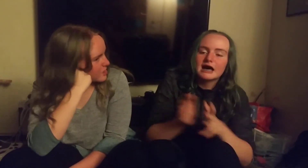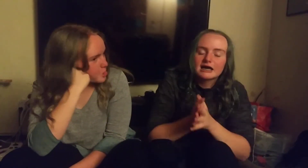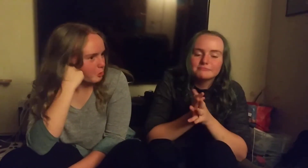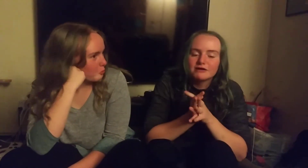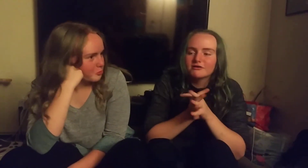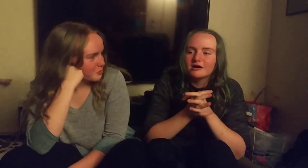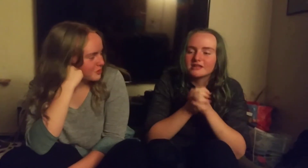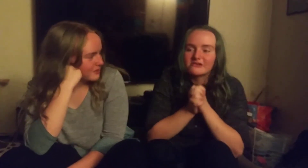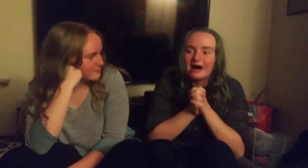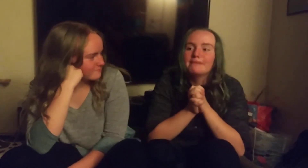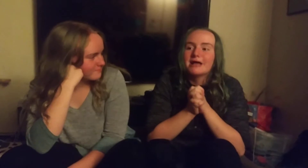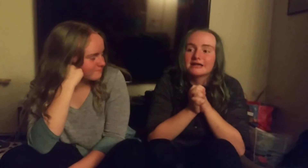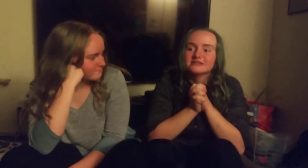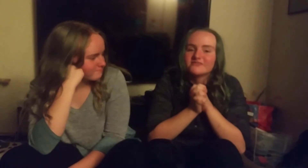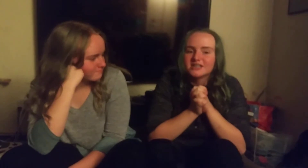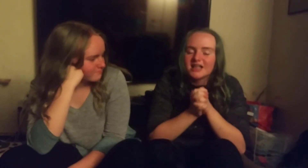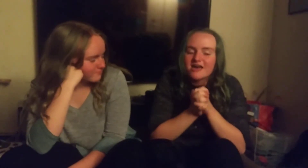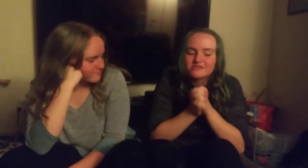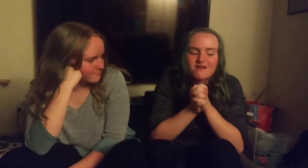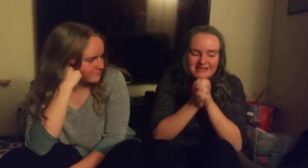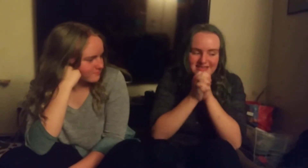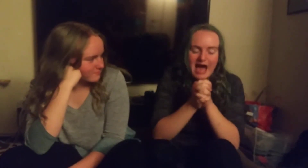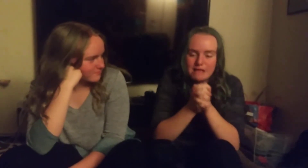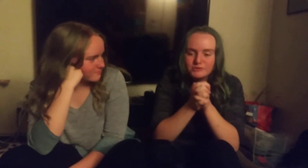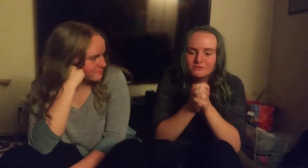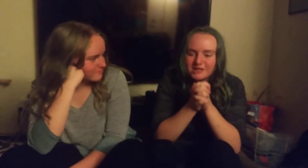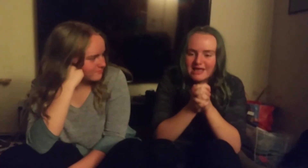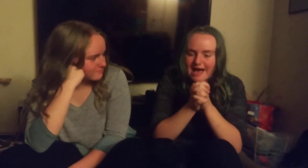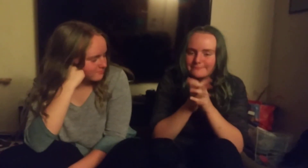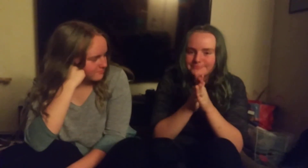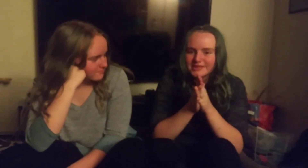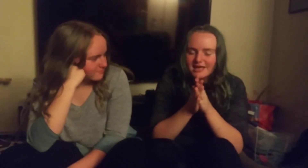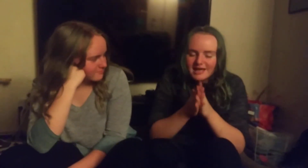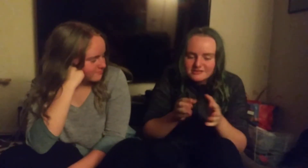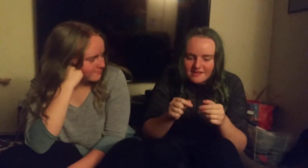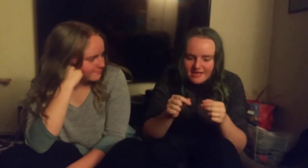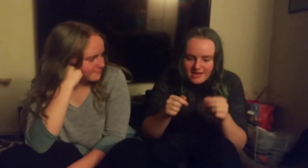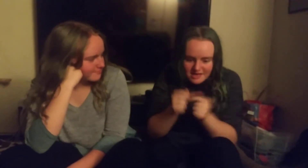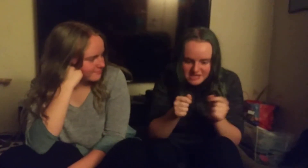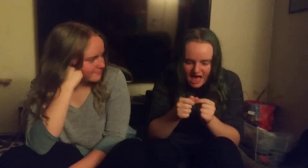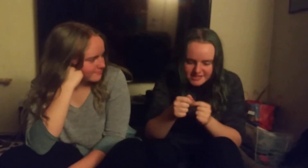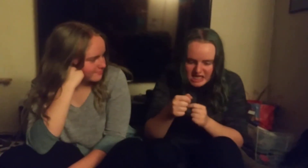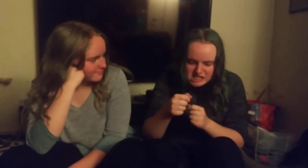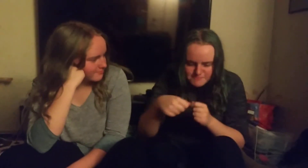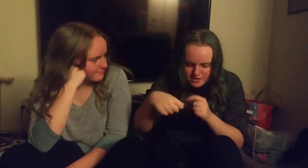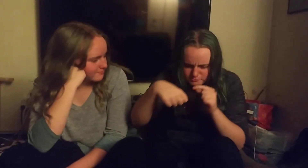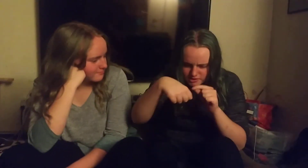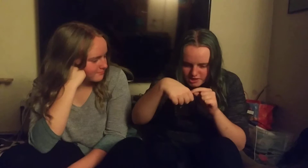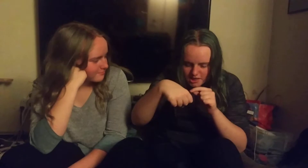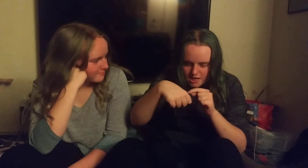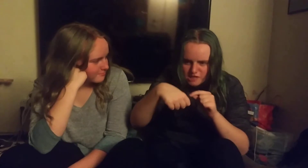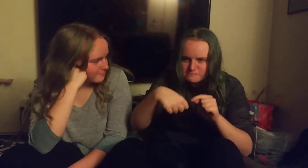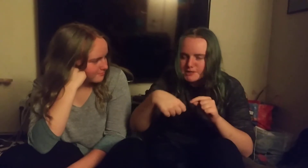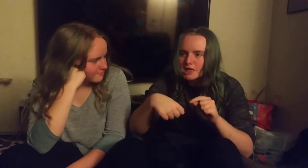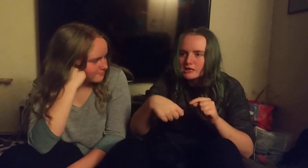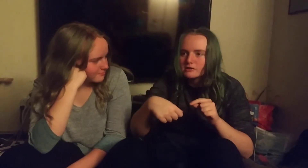out good, so I'm handling vanilla extract. I'm doing that. And you're like, "Is that a teaspoon?" TSP.